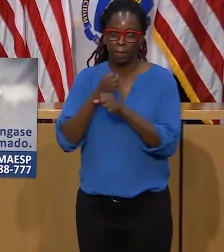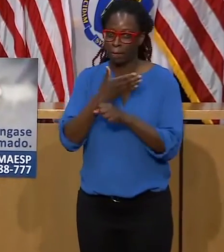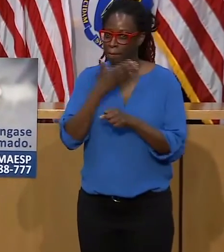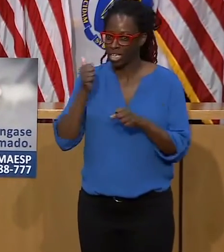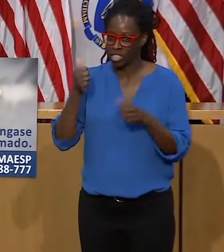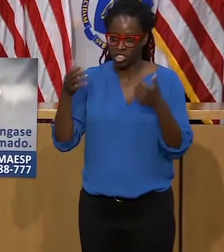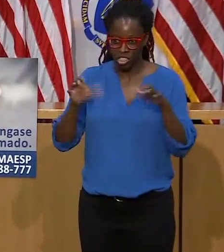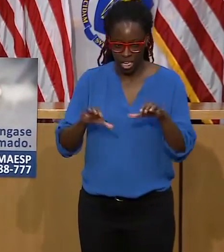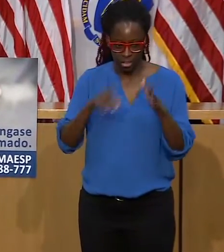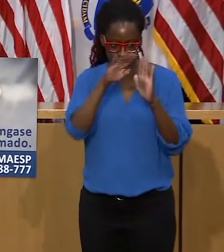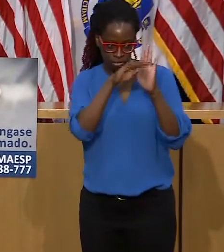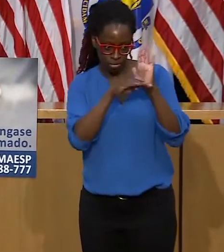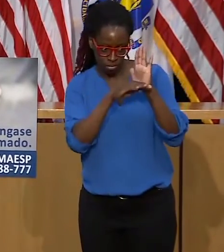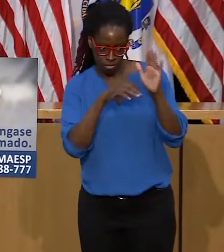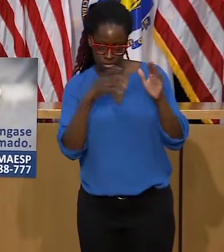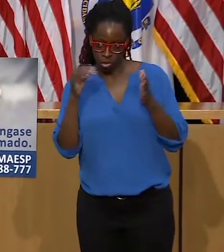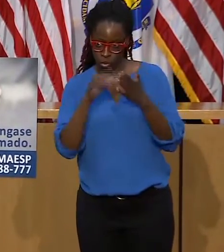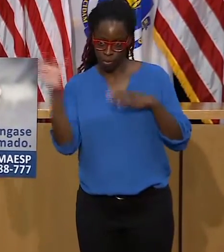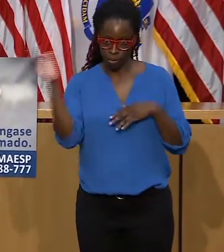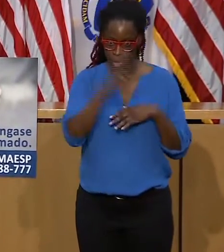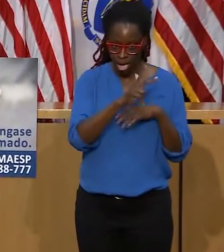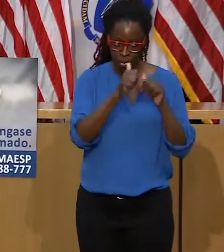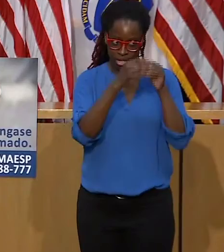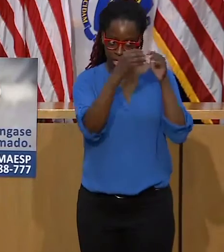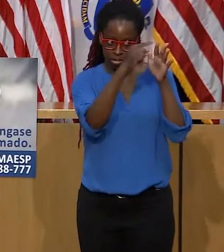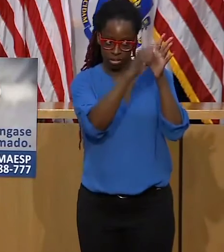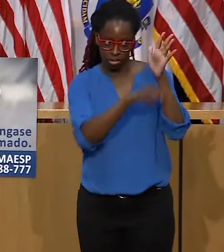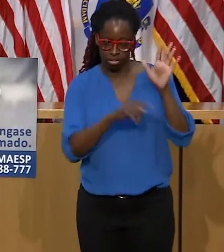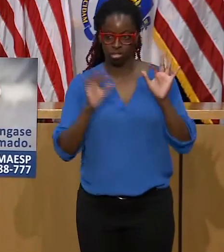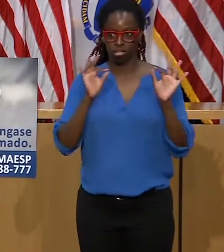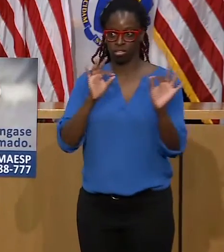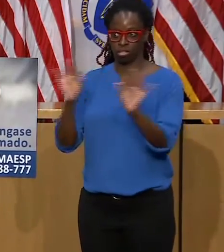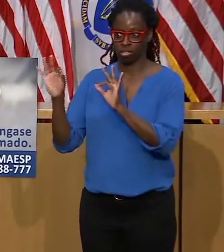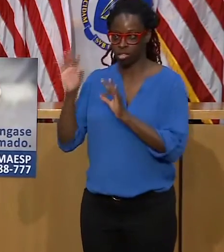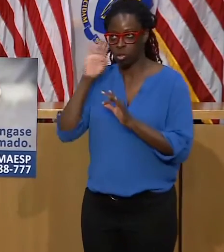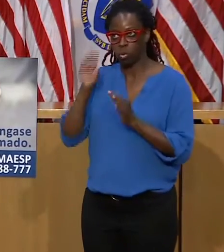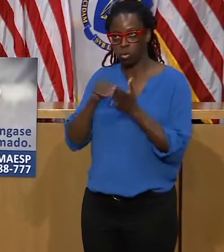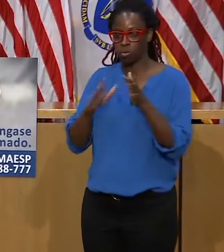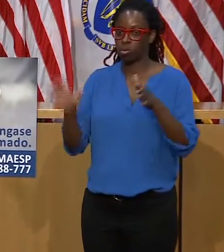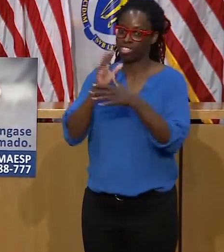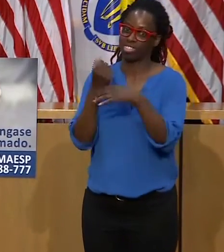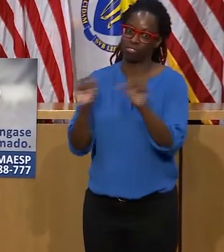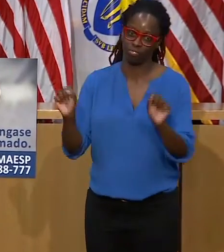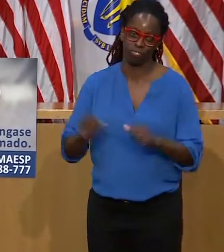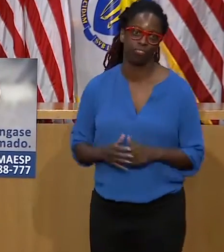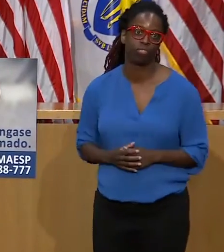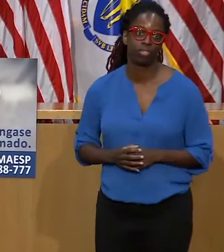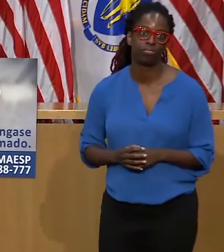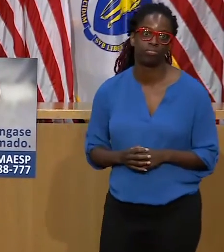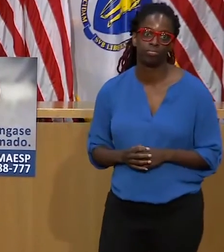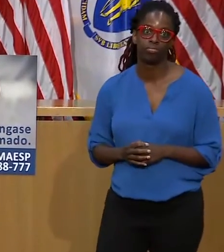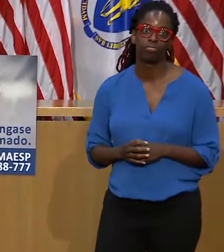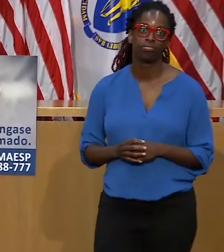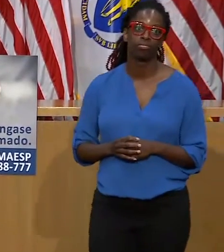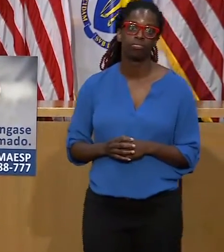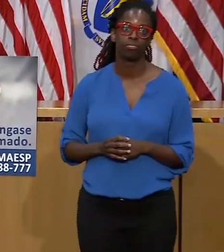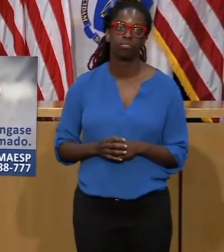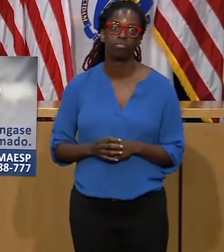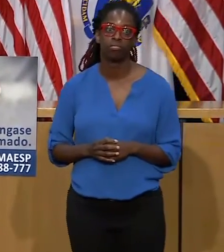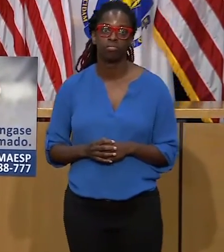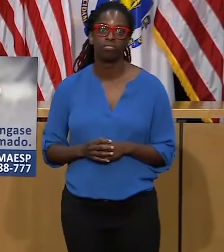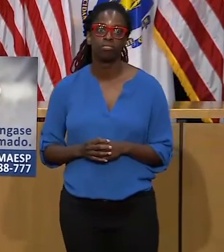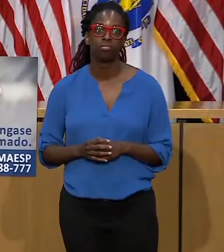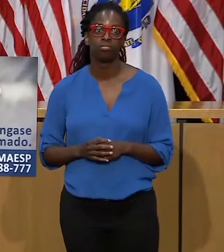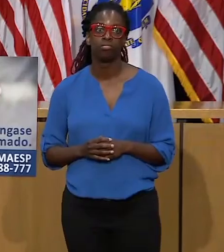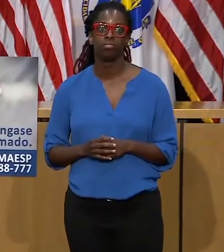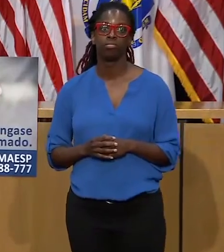We know how very important it is for kids to be in school, not just for academics, but for their